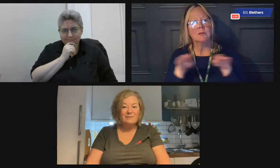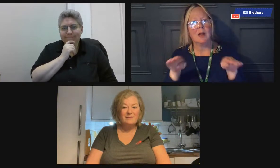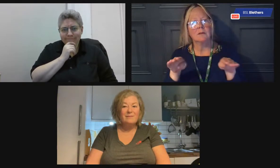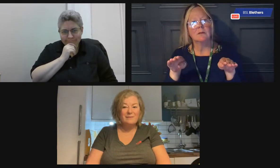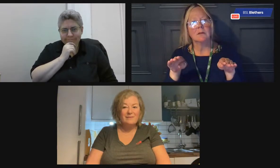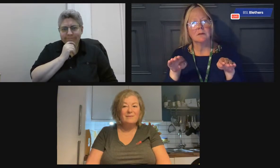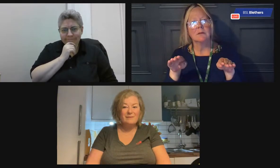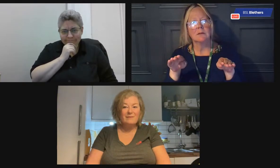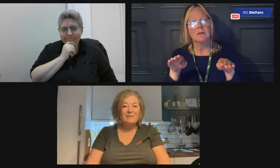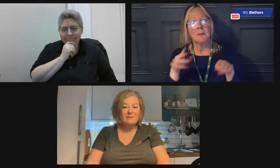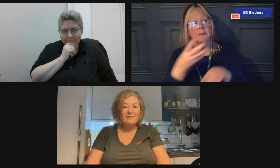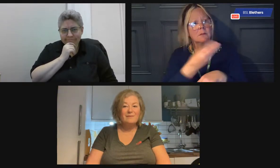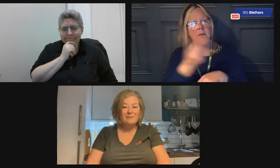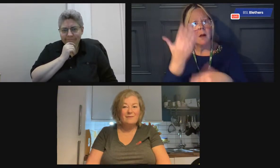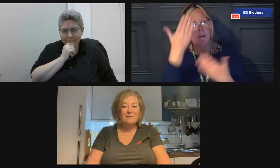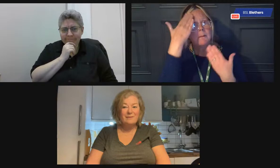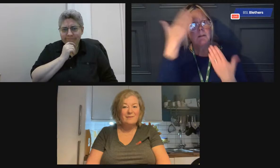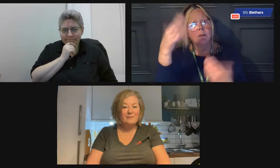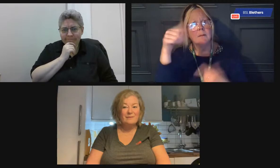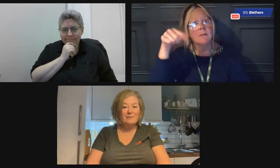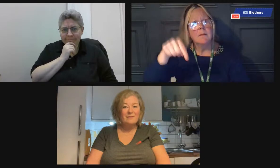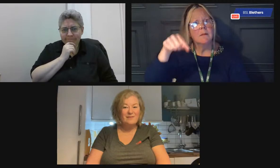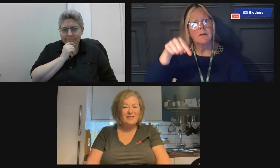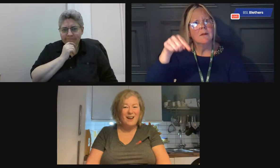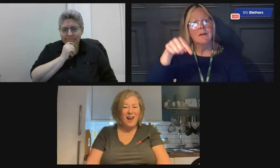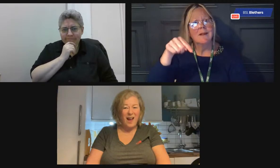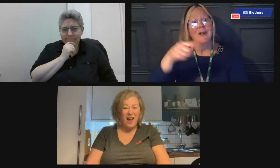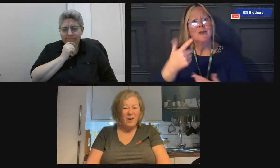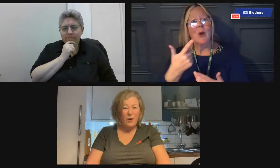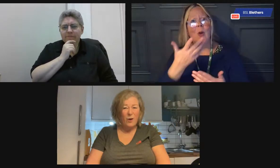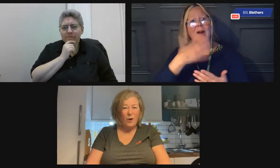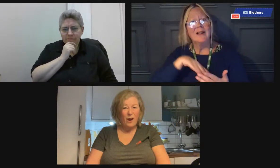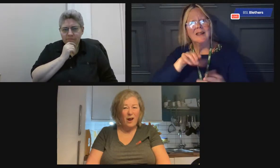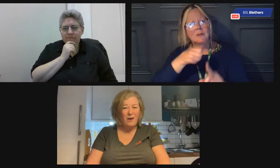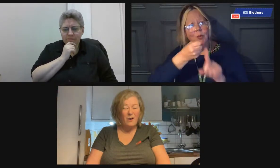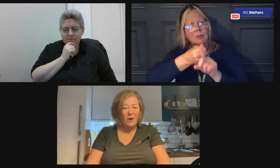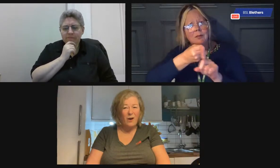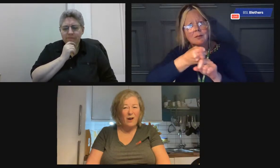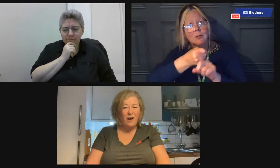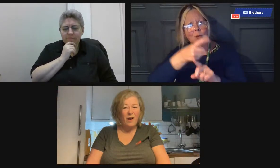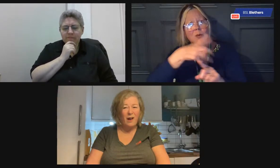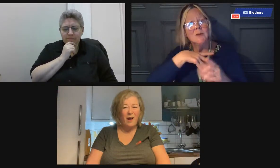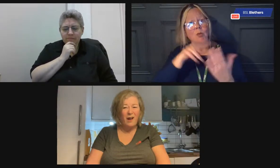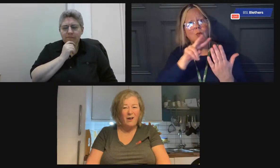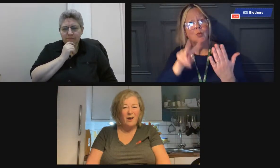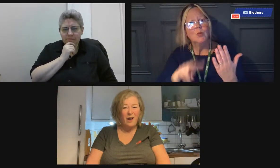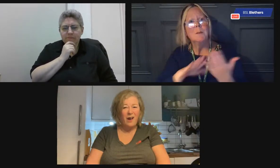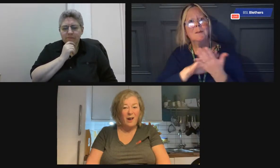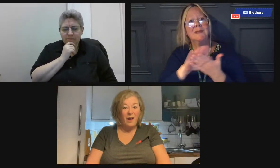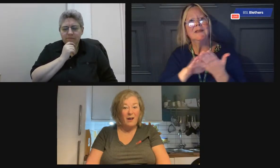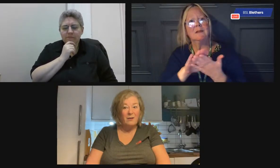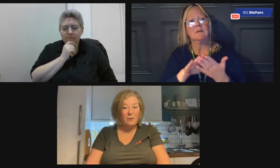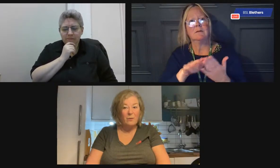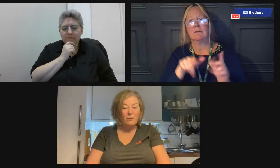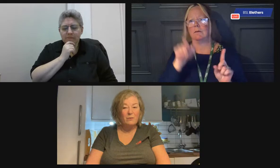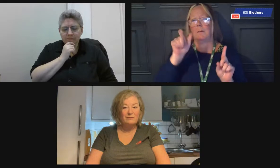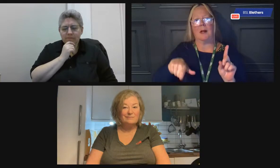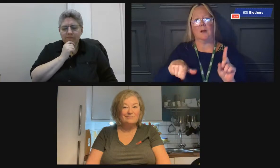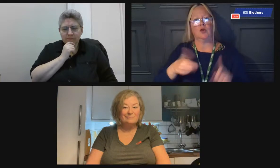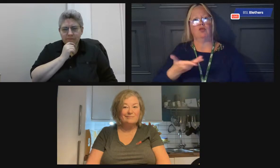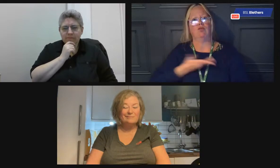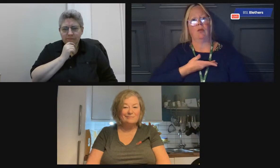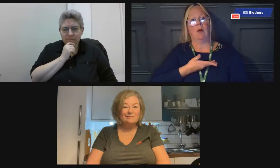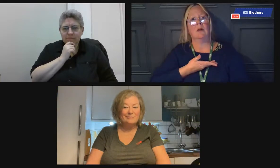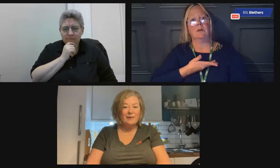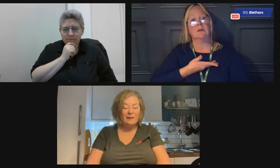about accessibility of information. Some of them don't realize that the information isn't